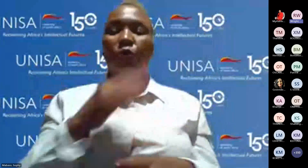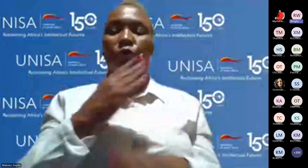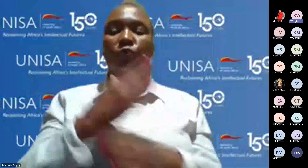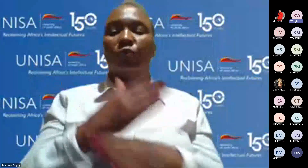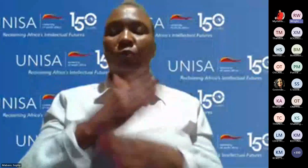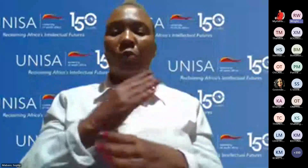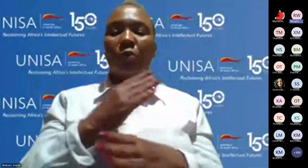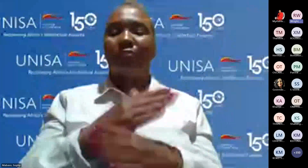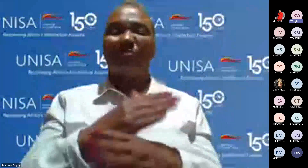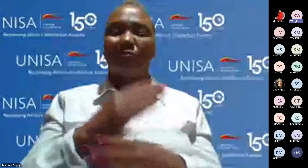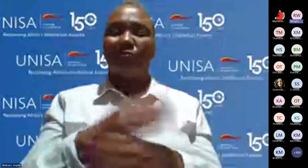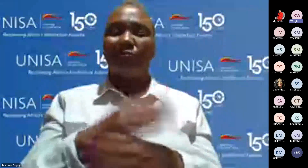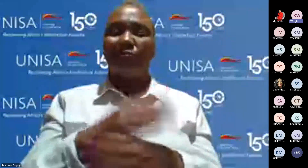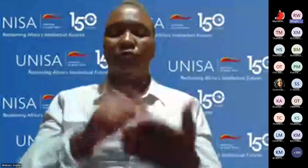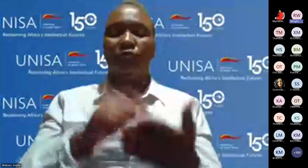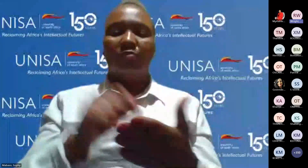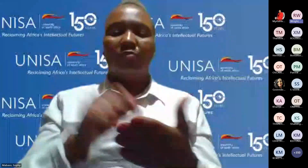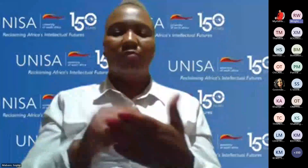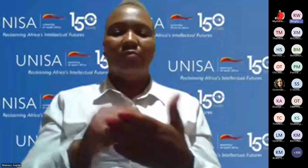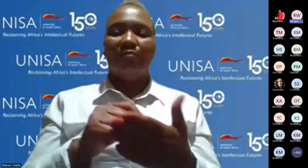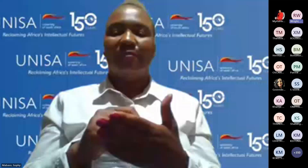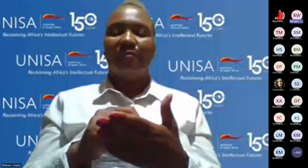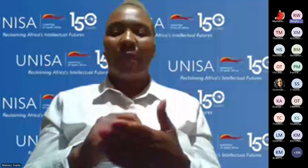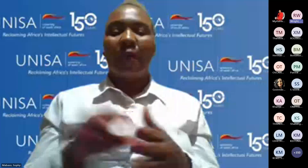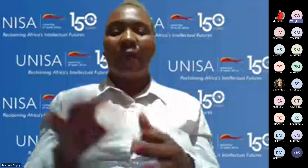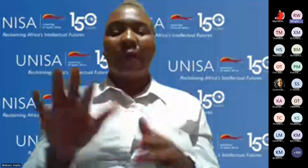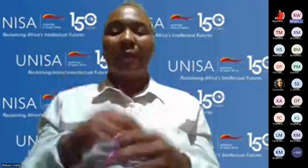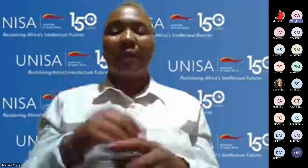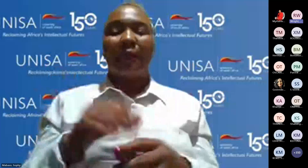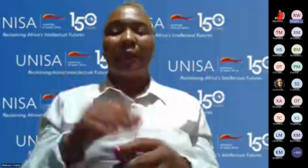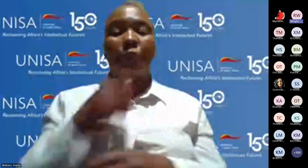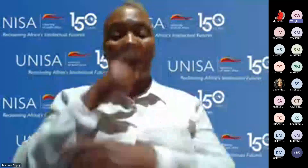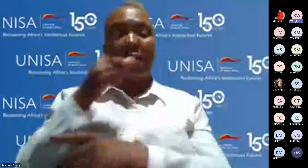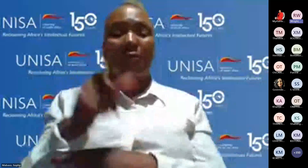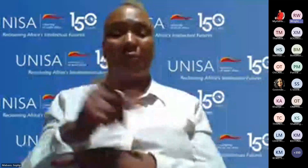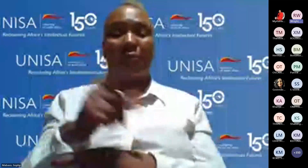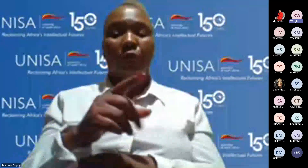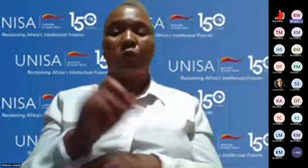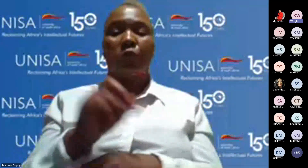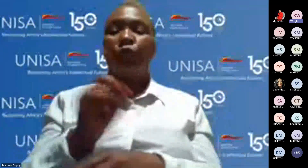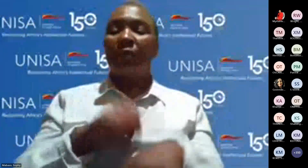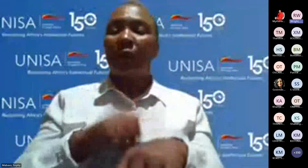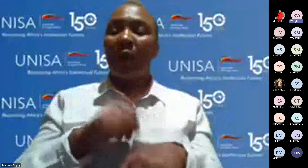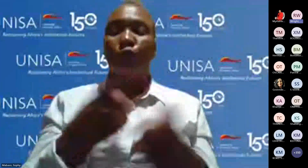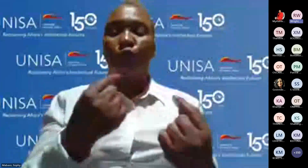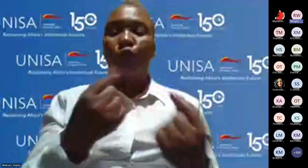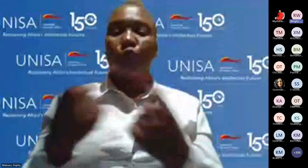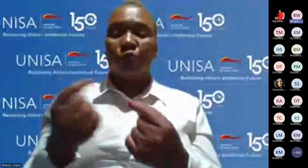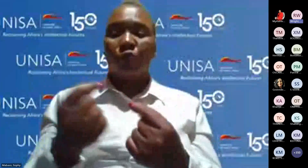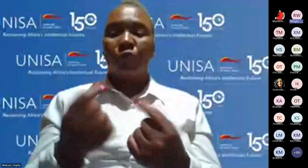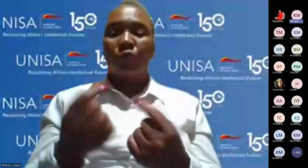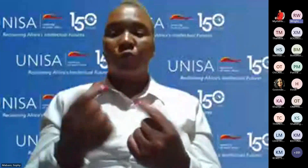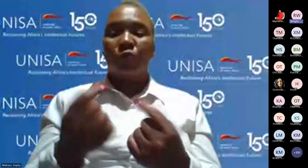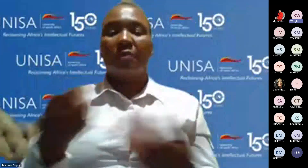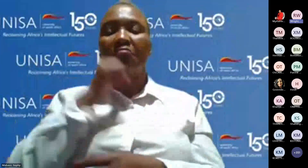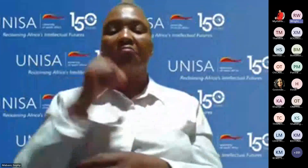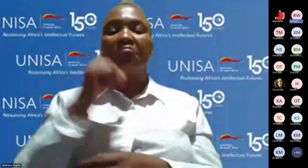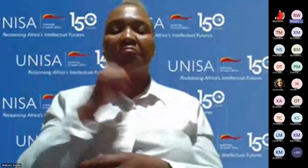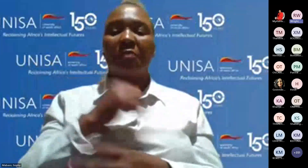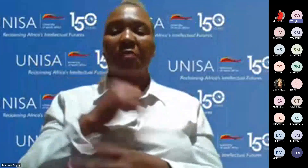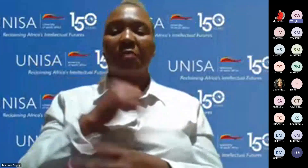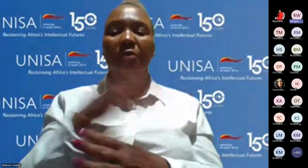I saw there was a few questions in the chat as well. Oh, I'm going to get flagged. I might get flagged of this. It doesn't matter if you get flagged.